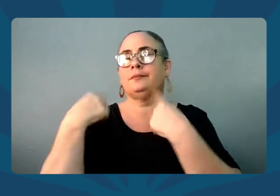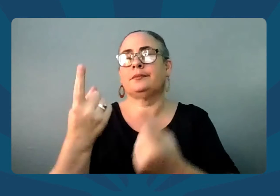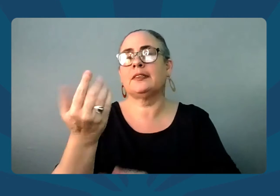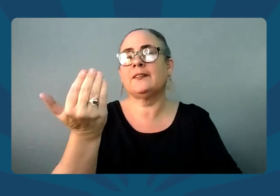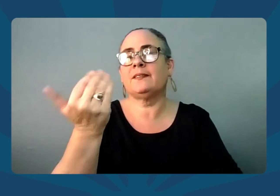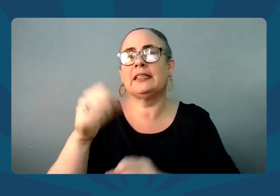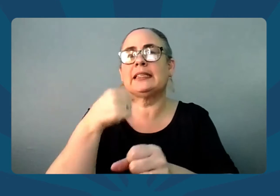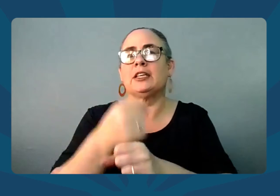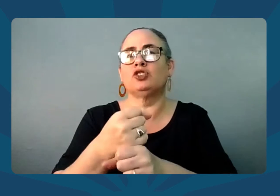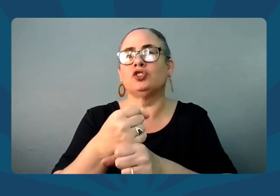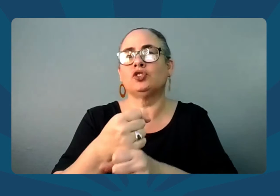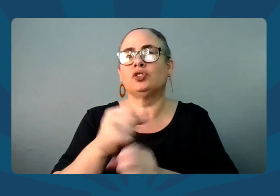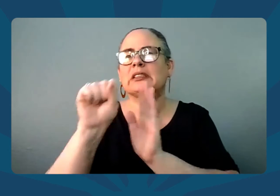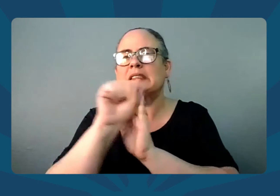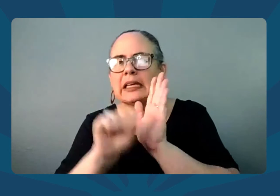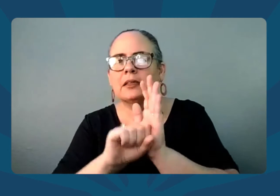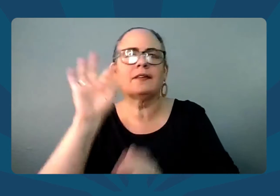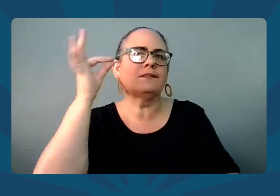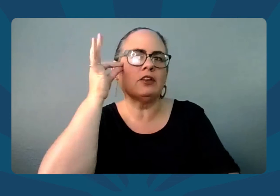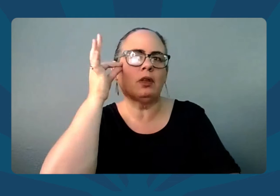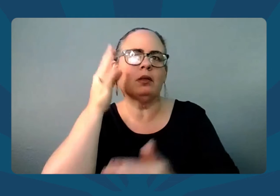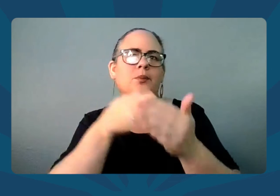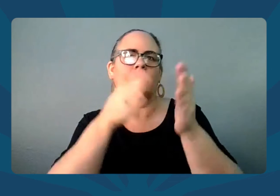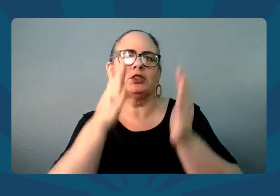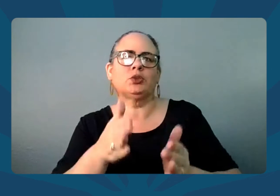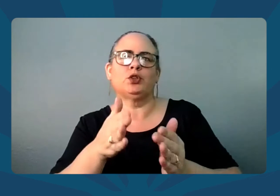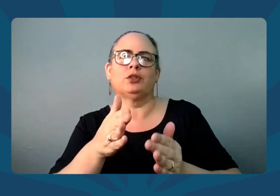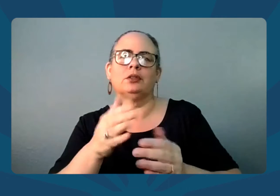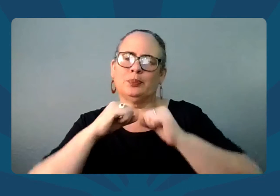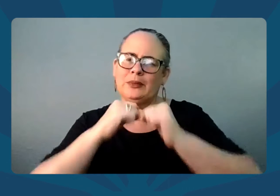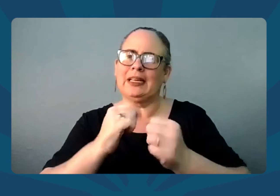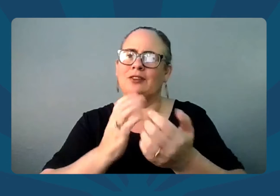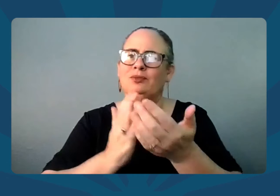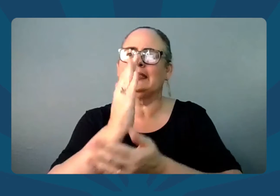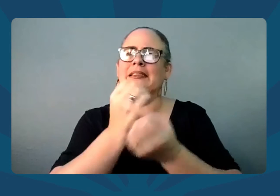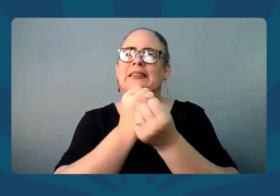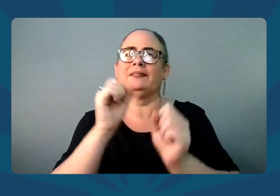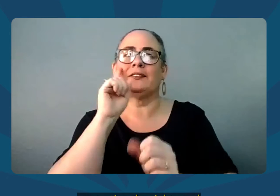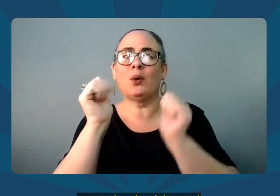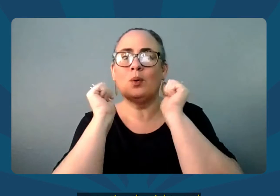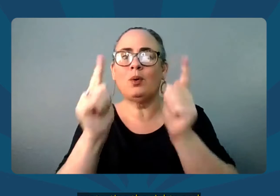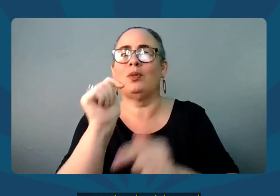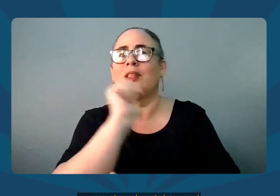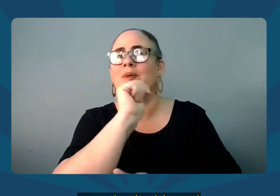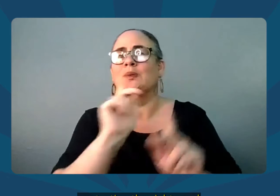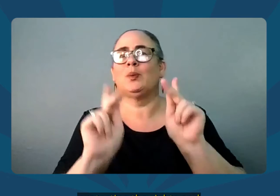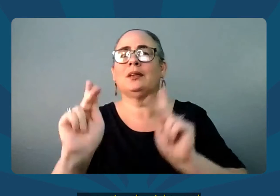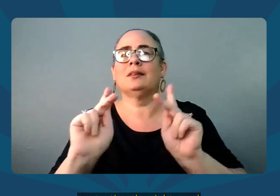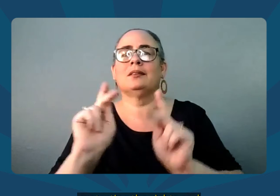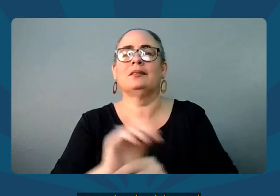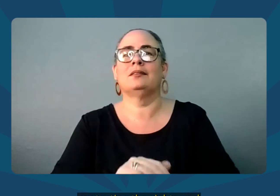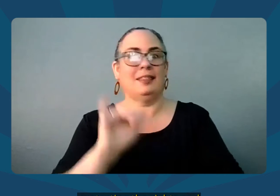I have spent the last 15 years as a state and federal prosecutor protecting the rights